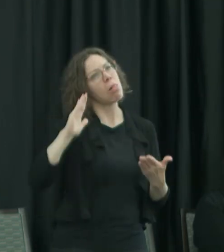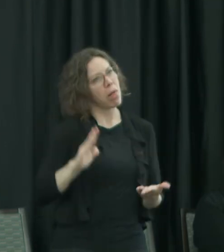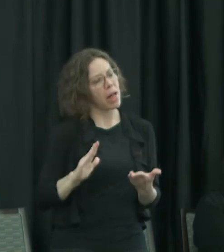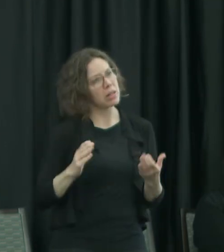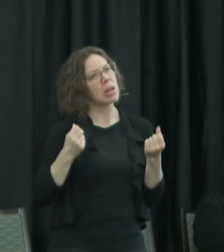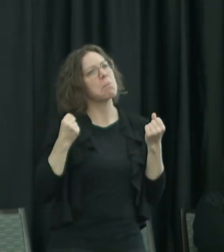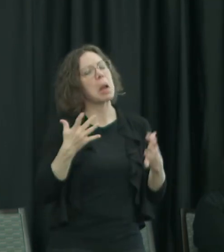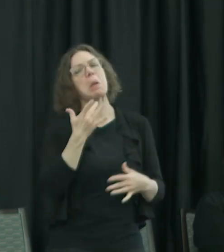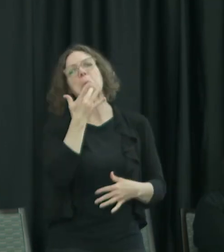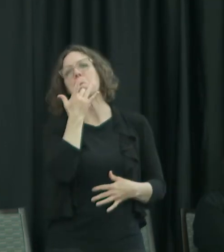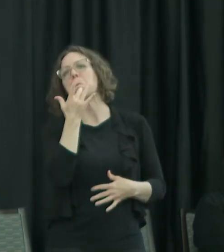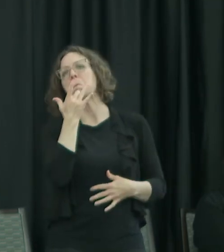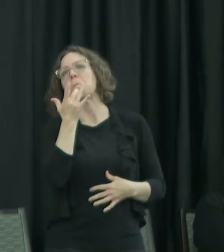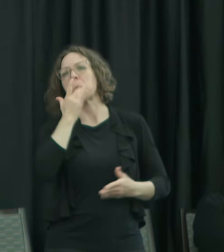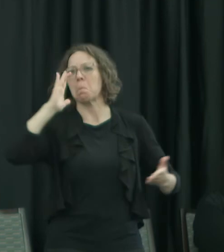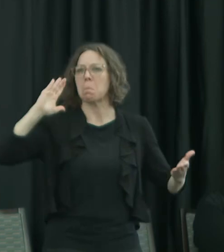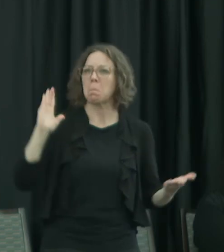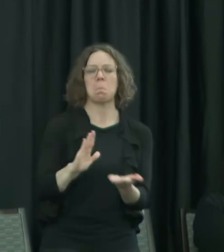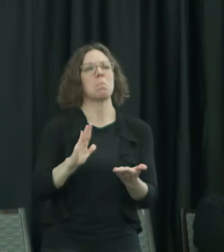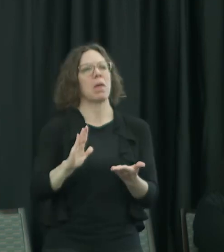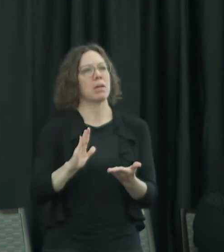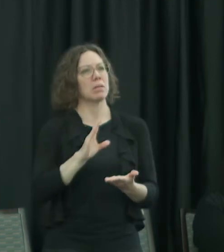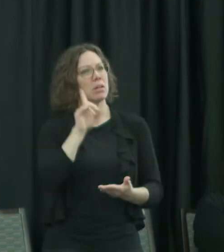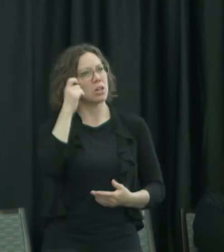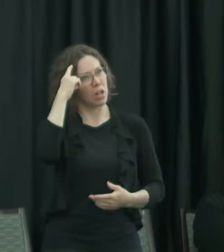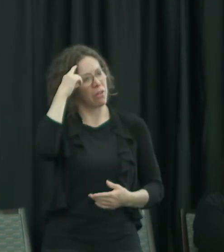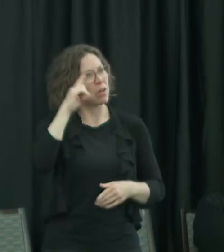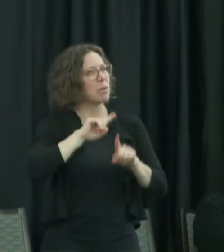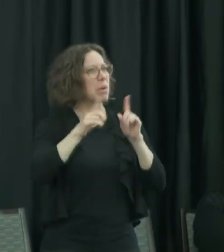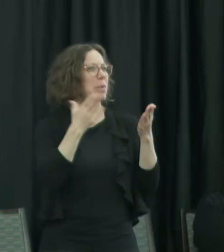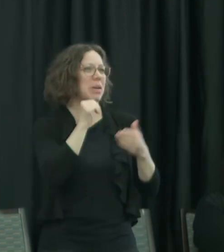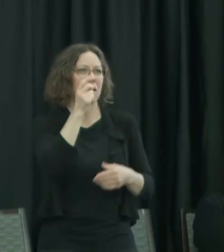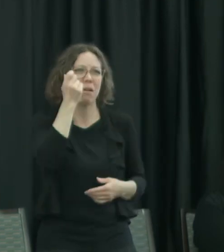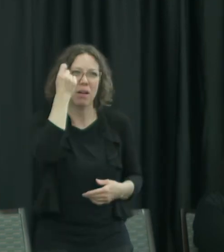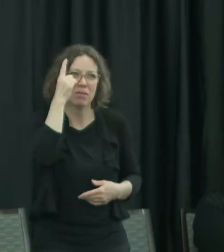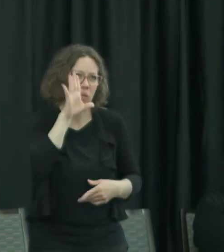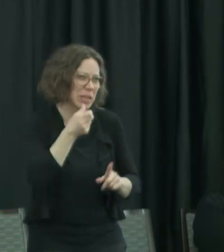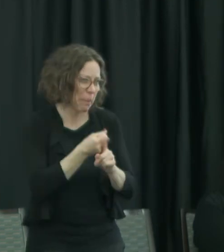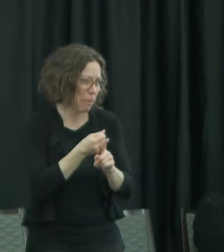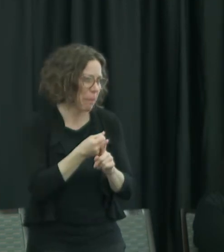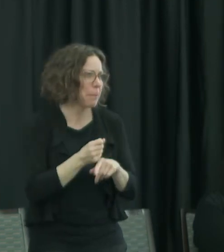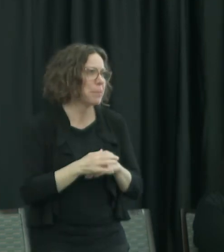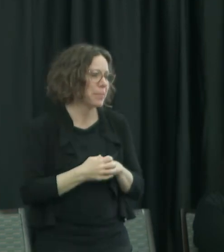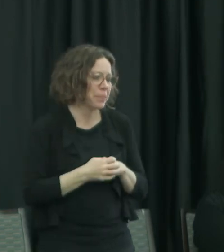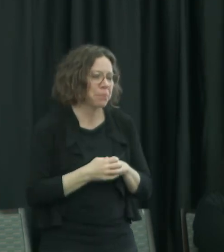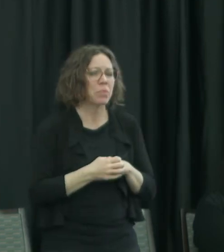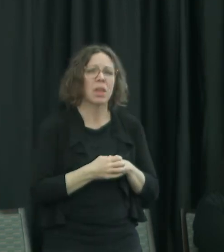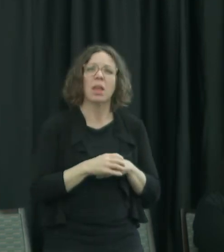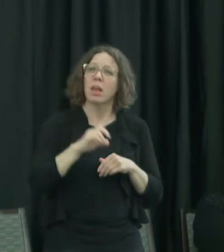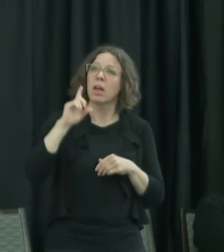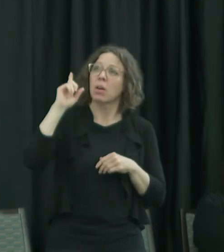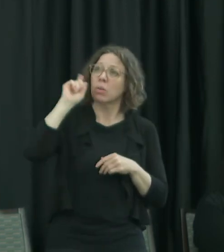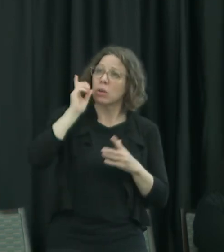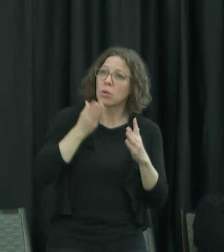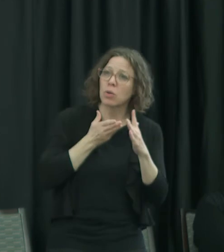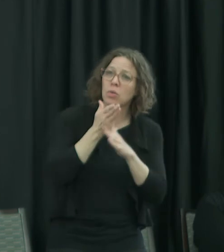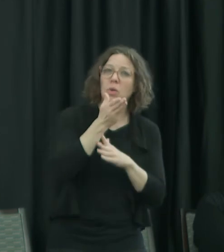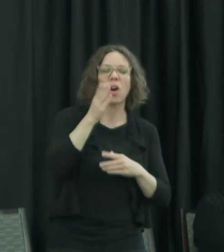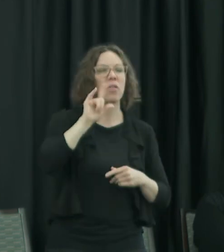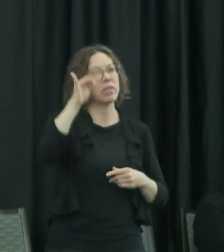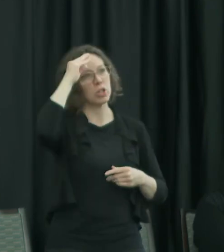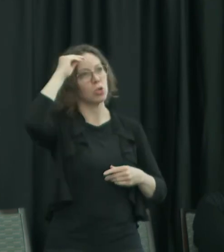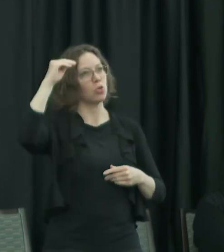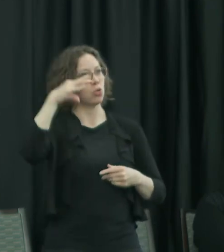many people will be inclined to vote for less, but maybe not understanding its impact. We heard all throughout the solar debate that